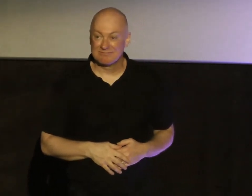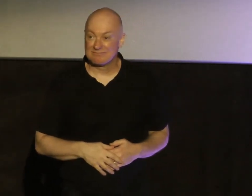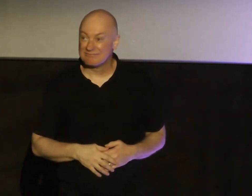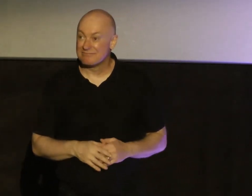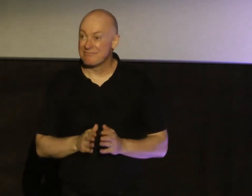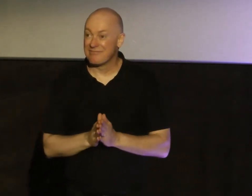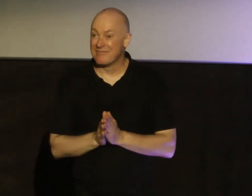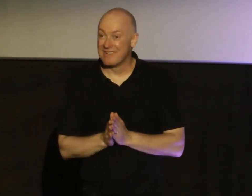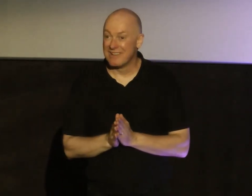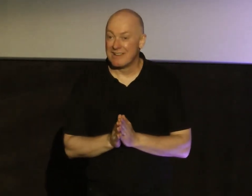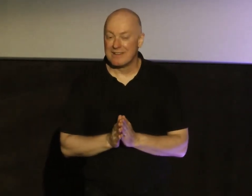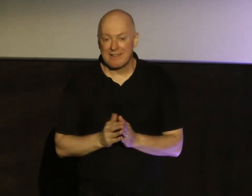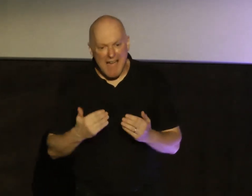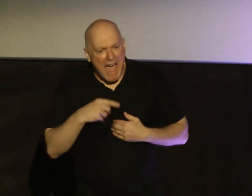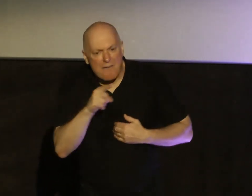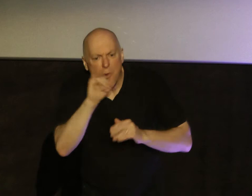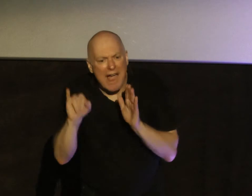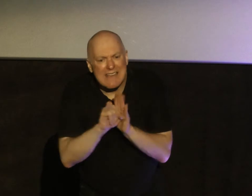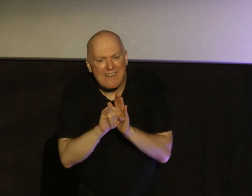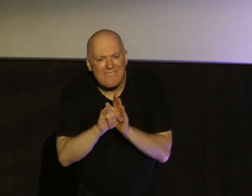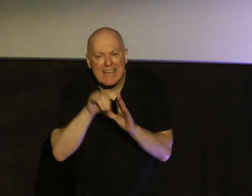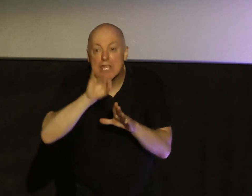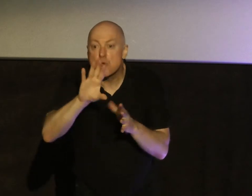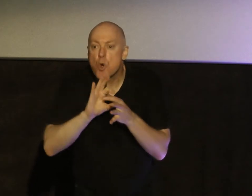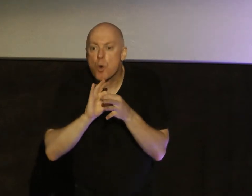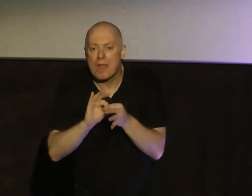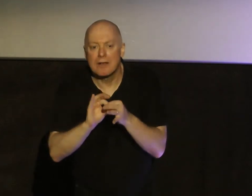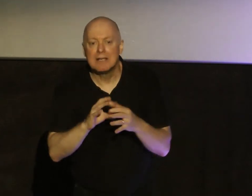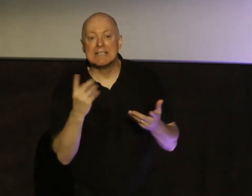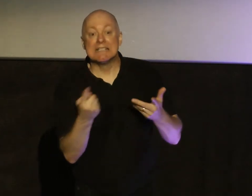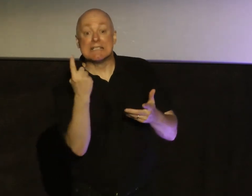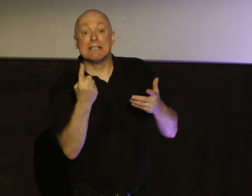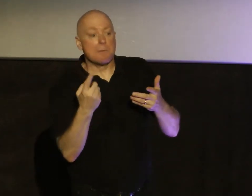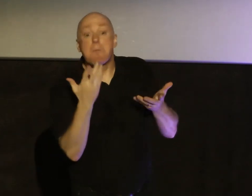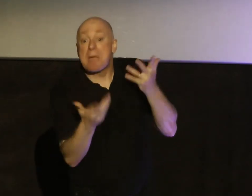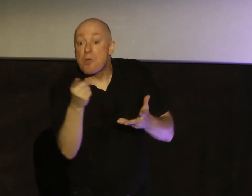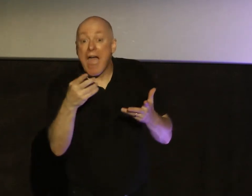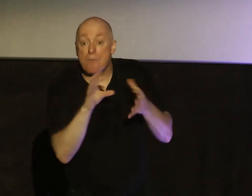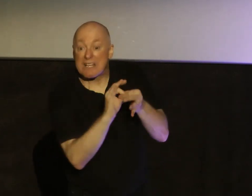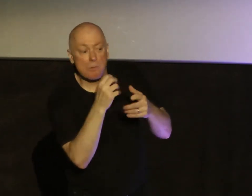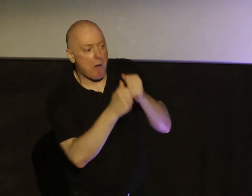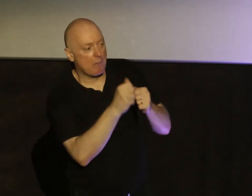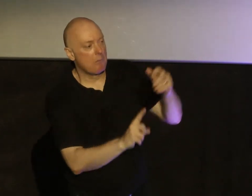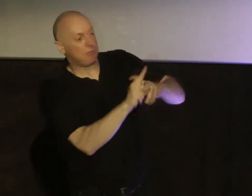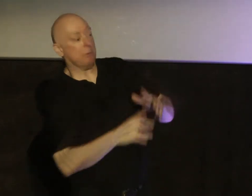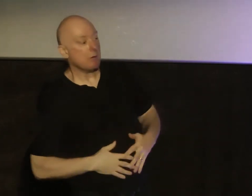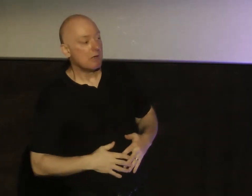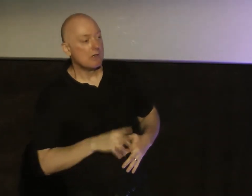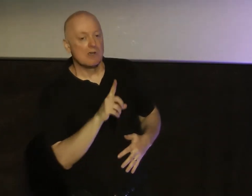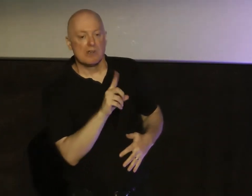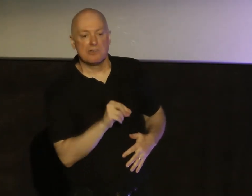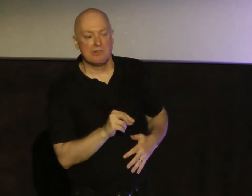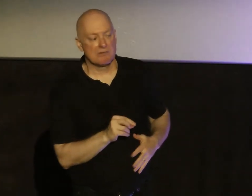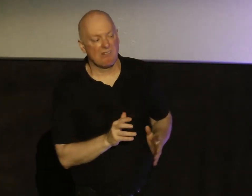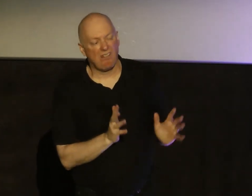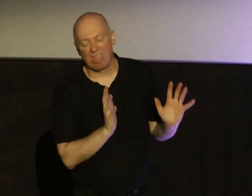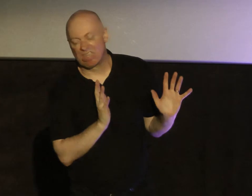Have you identified this in any of your relationships? When a difficulty comes up in one of your relationships, are you passive about it?